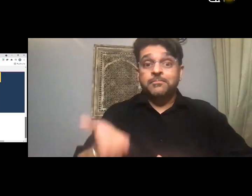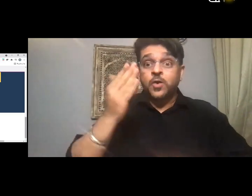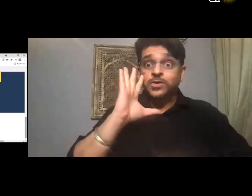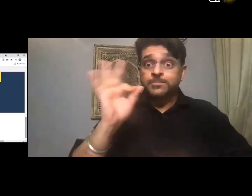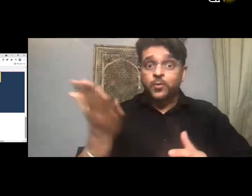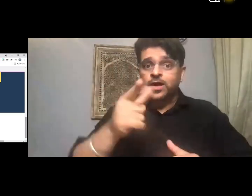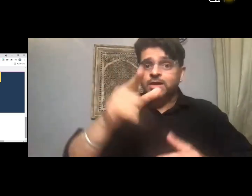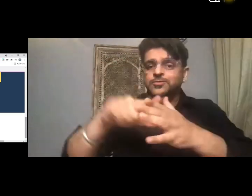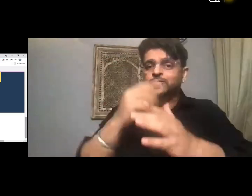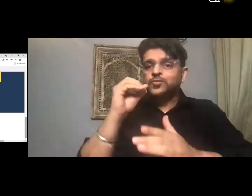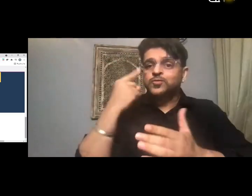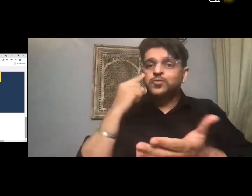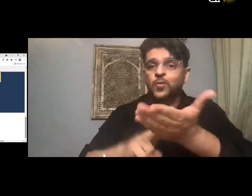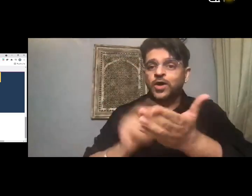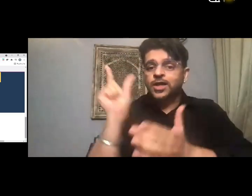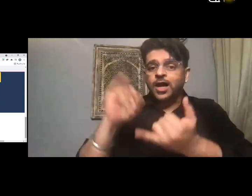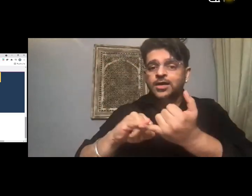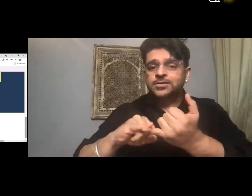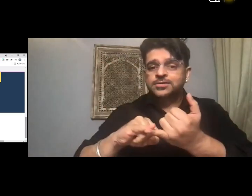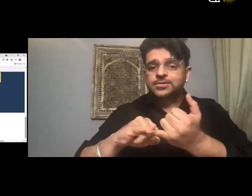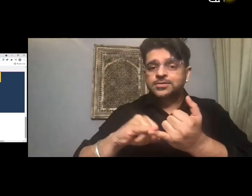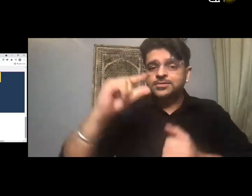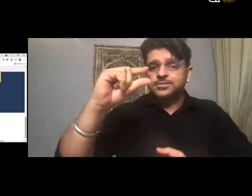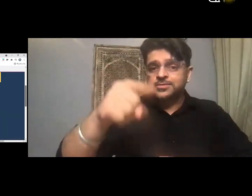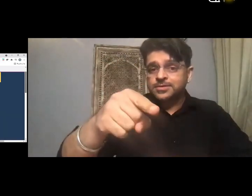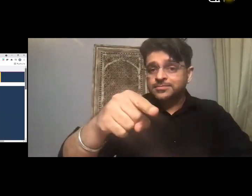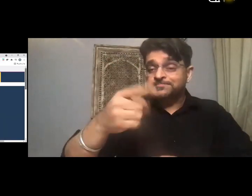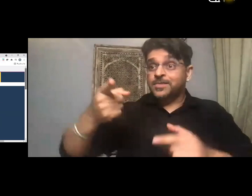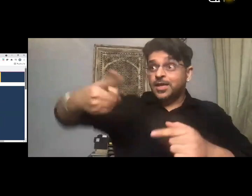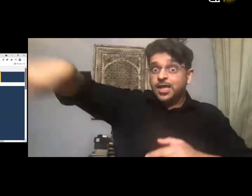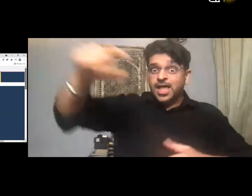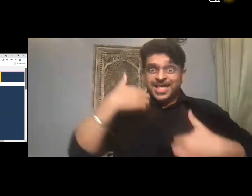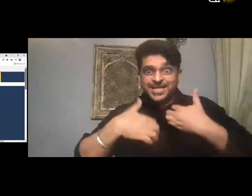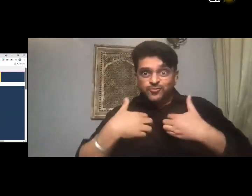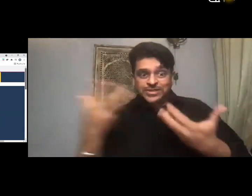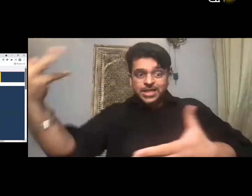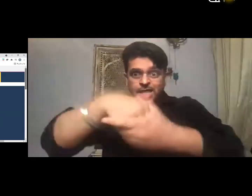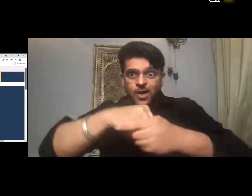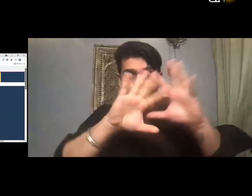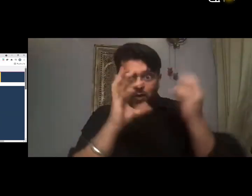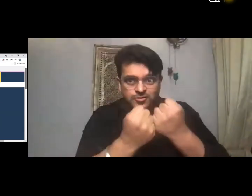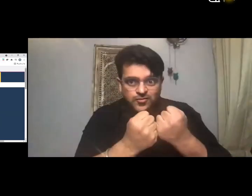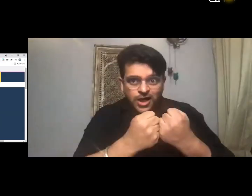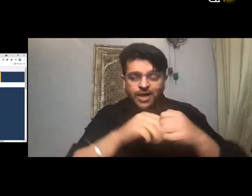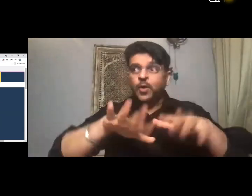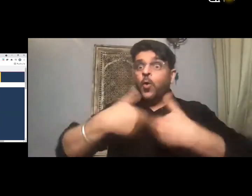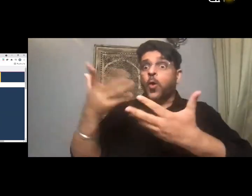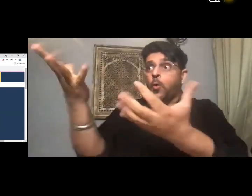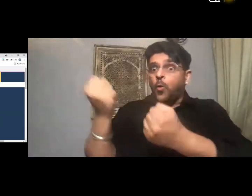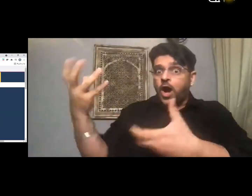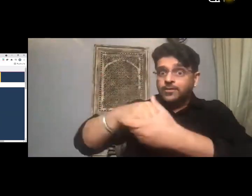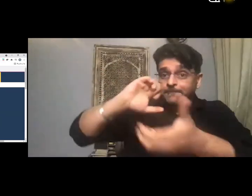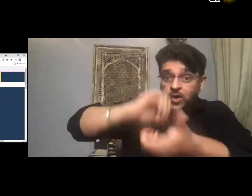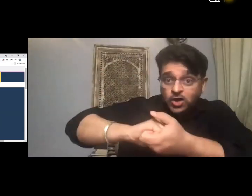And now, most importantly, the join us option. Can you see the join us option? If you are interested in